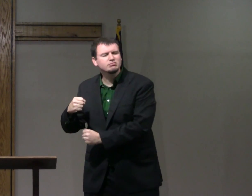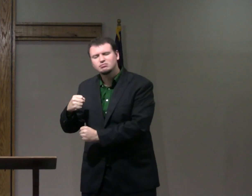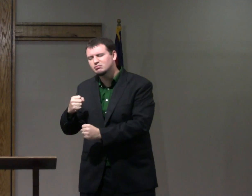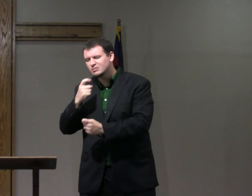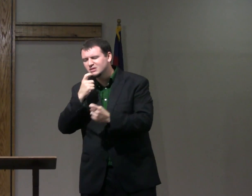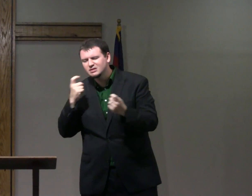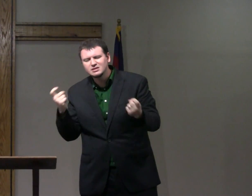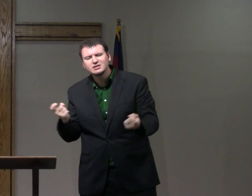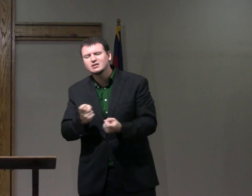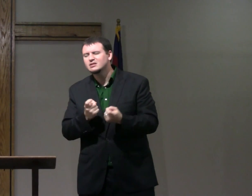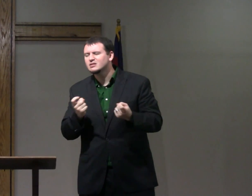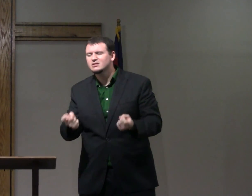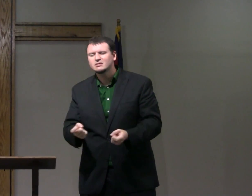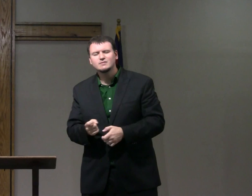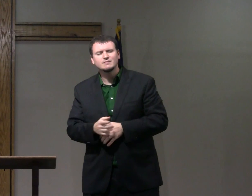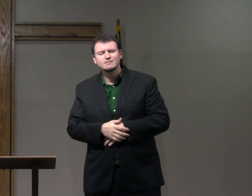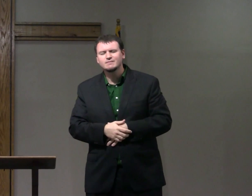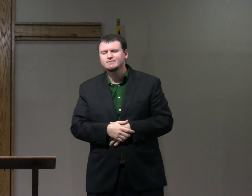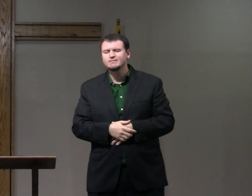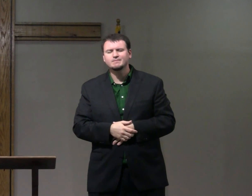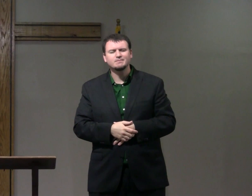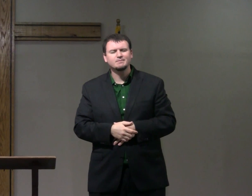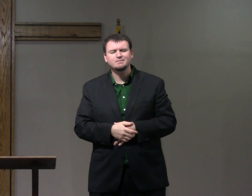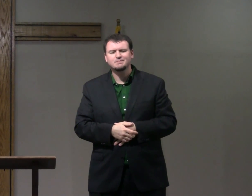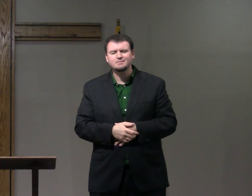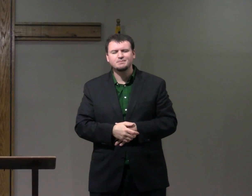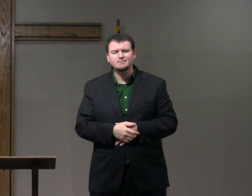real life, freedom from sin.